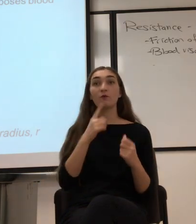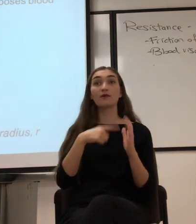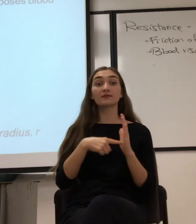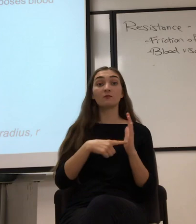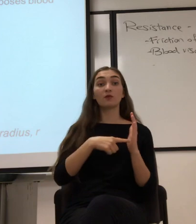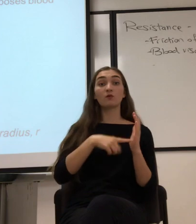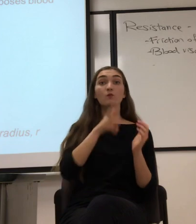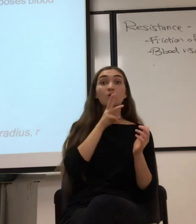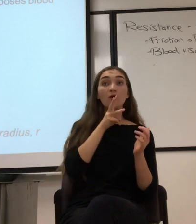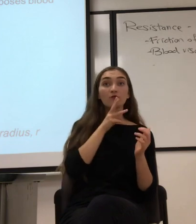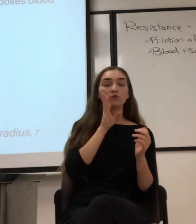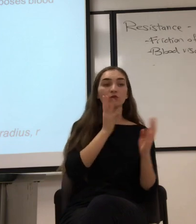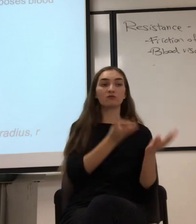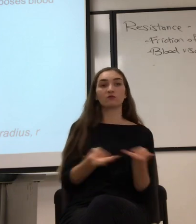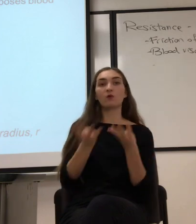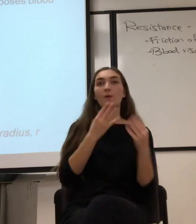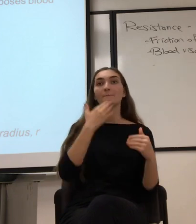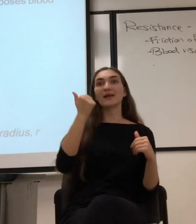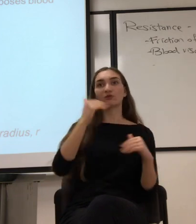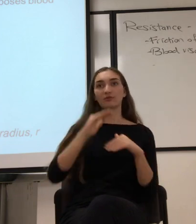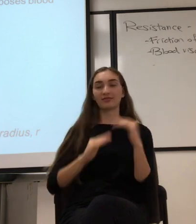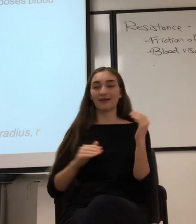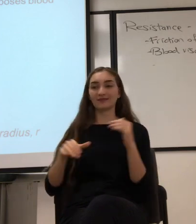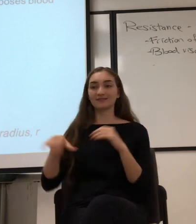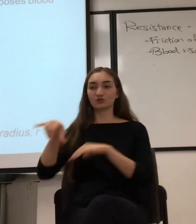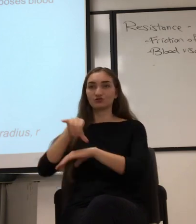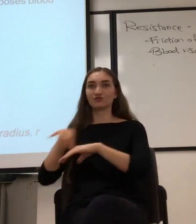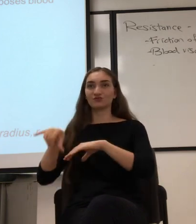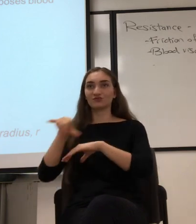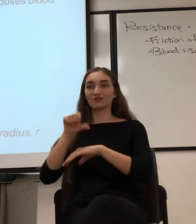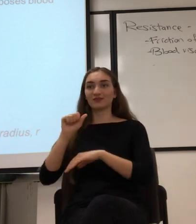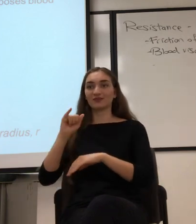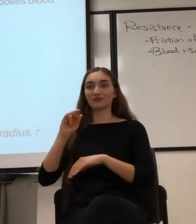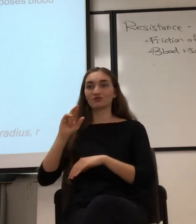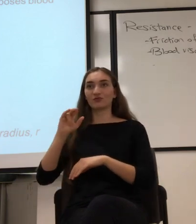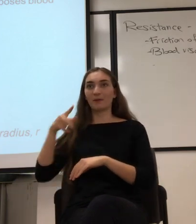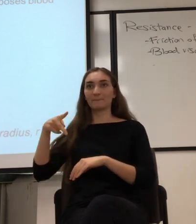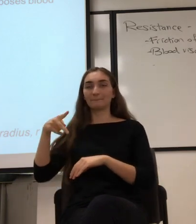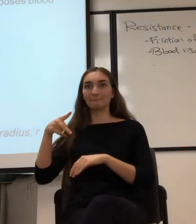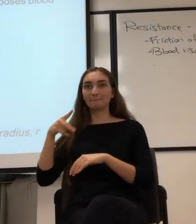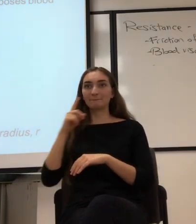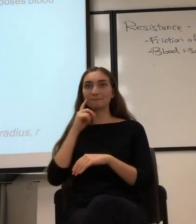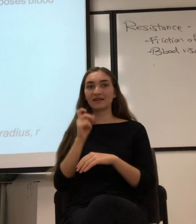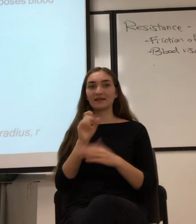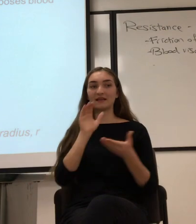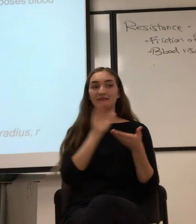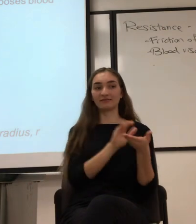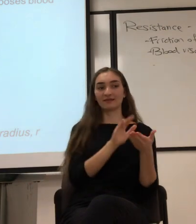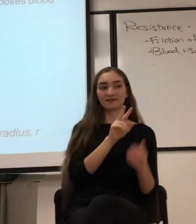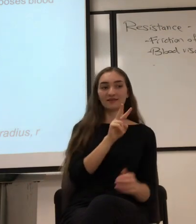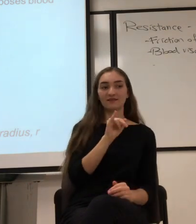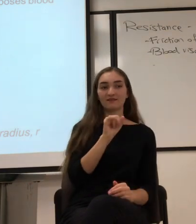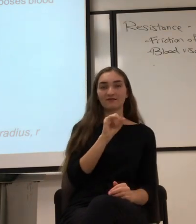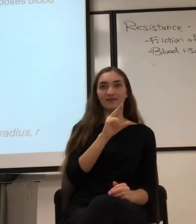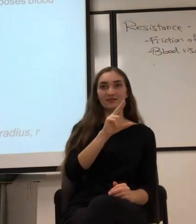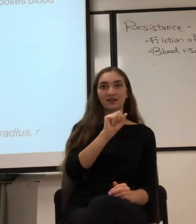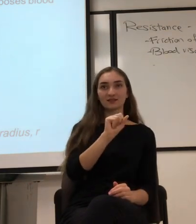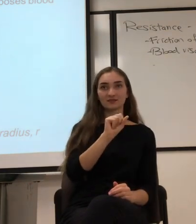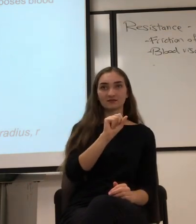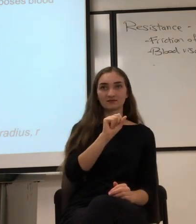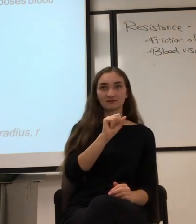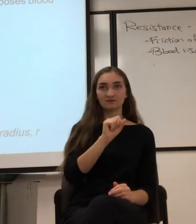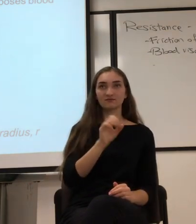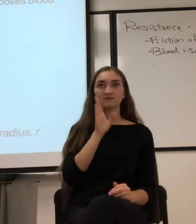better than maple syrup. Would you agree? Because it's less viscous. So that's what I'm talking about. I would say the number